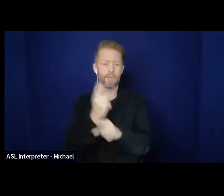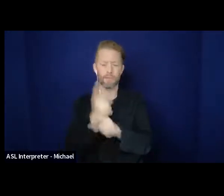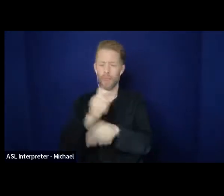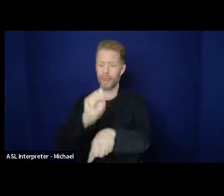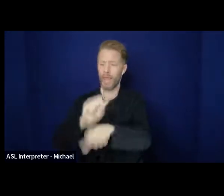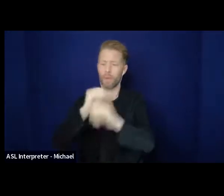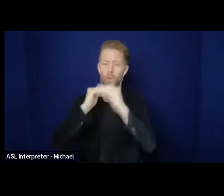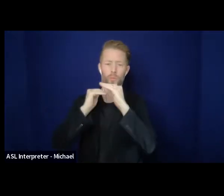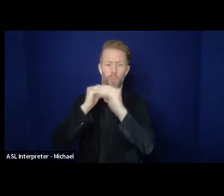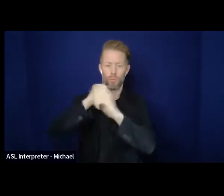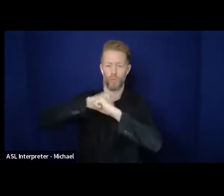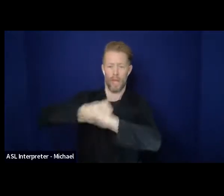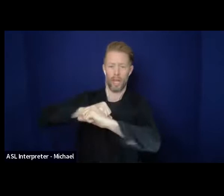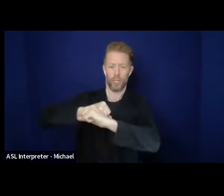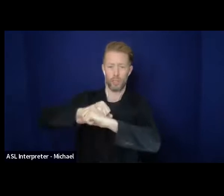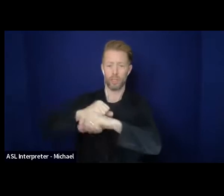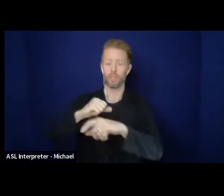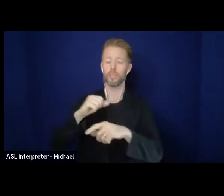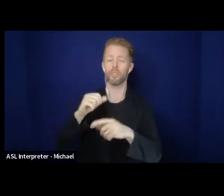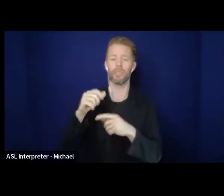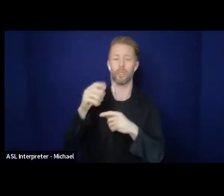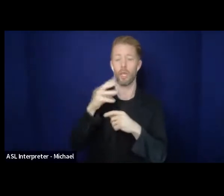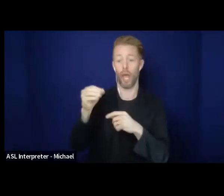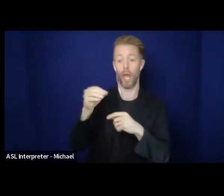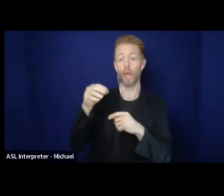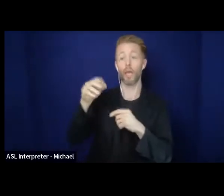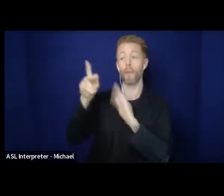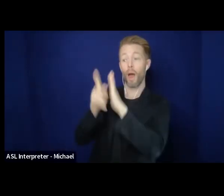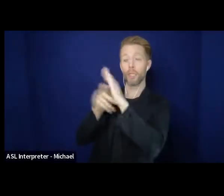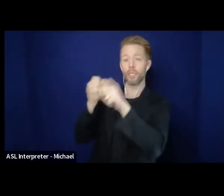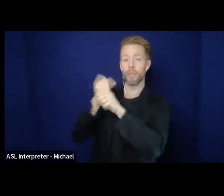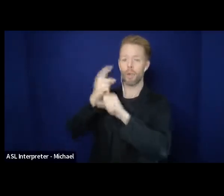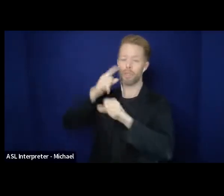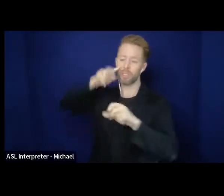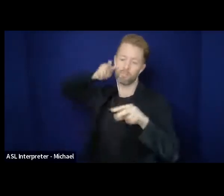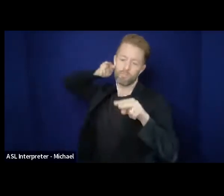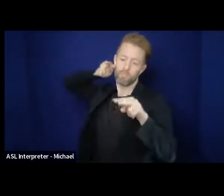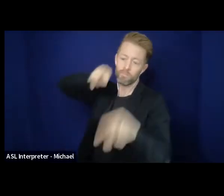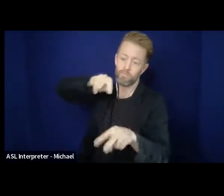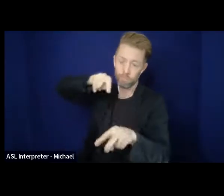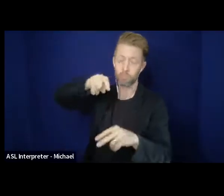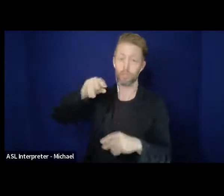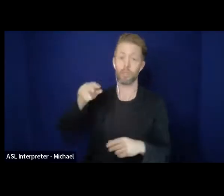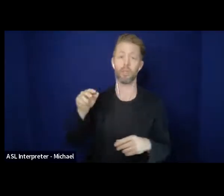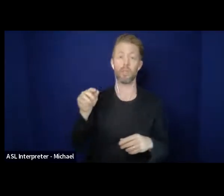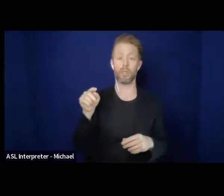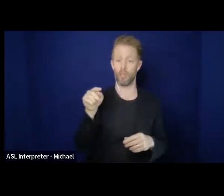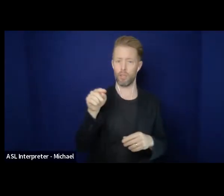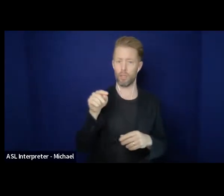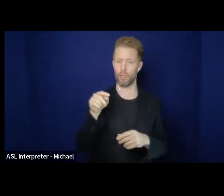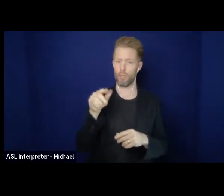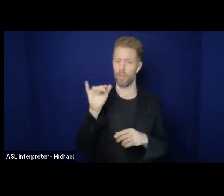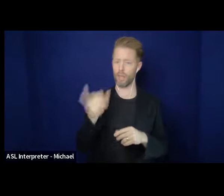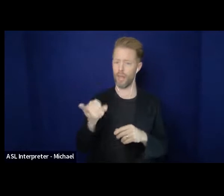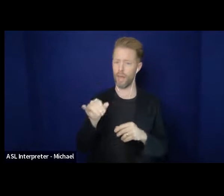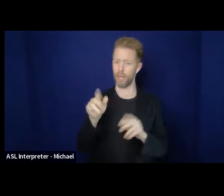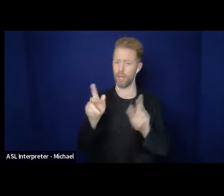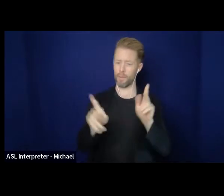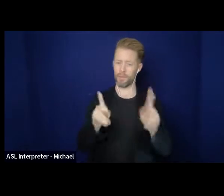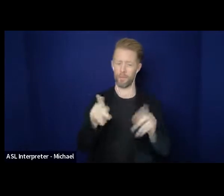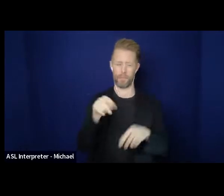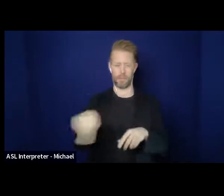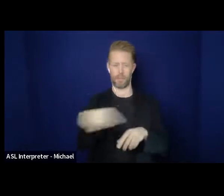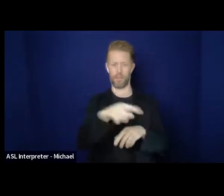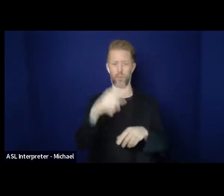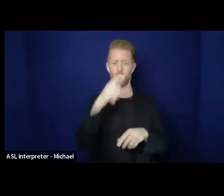and monitored for fear by policymakers that the people who have the least access to resources and support